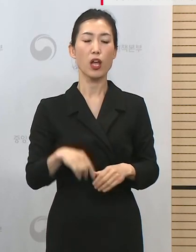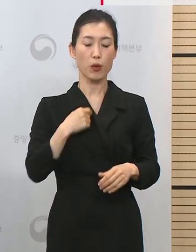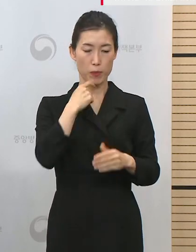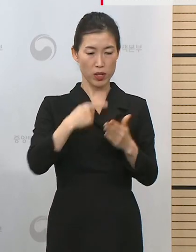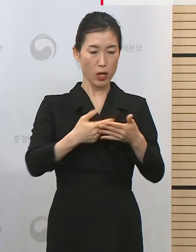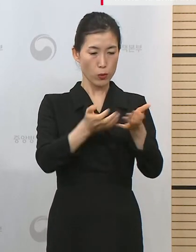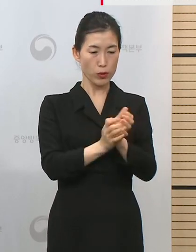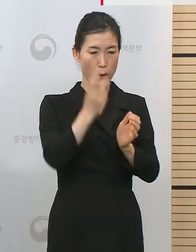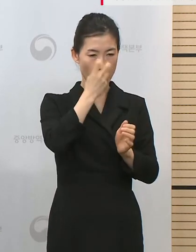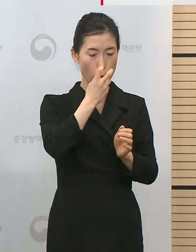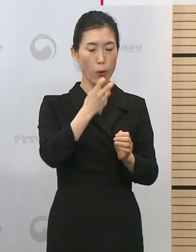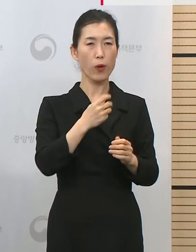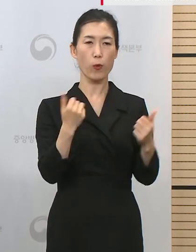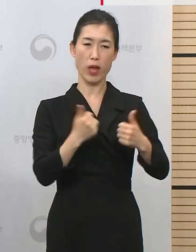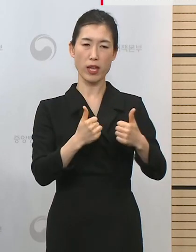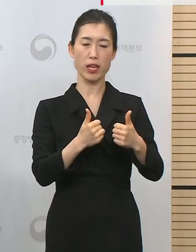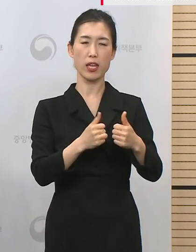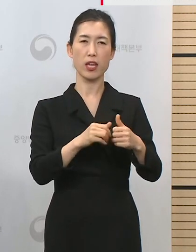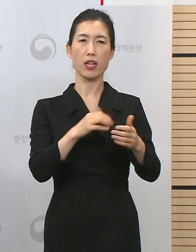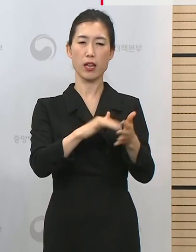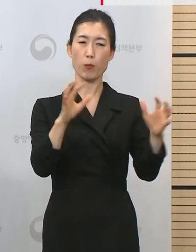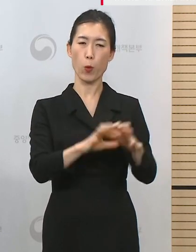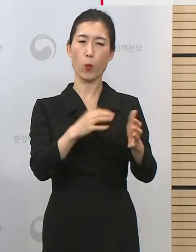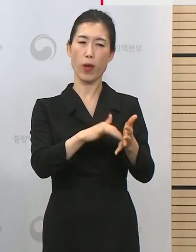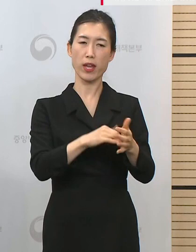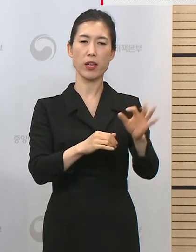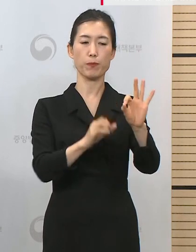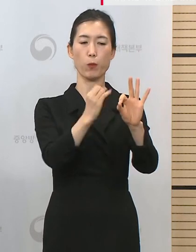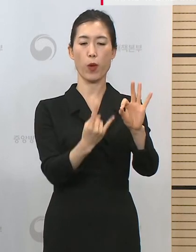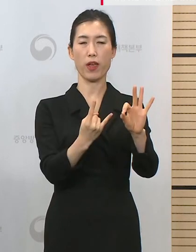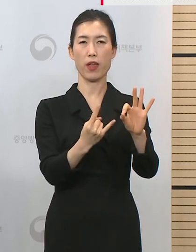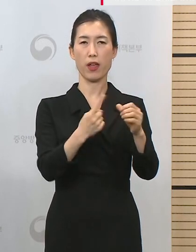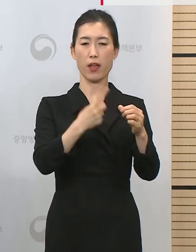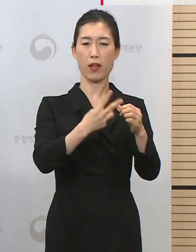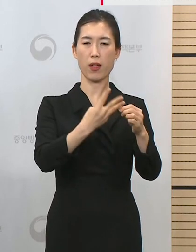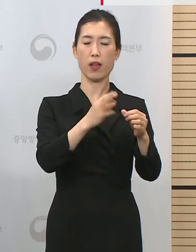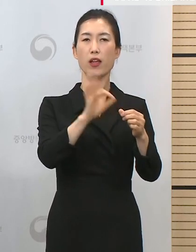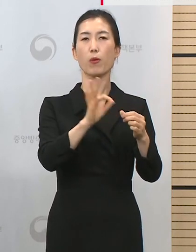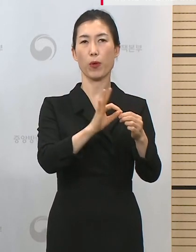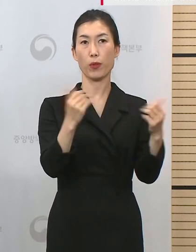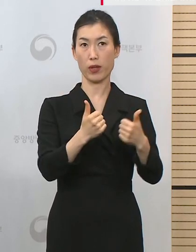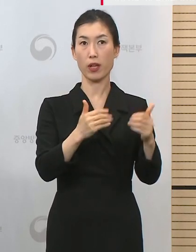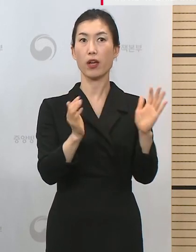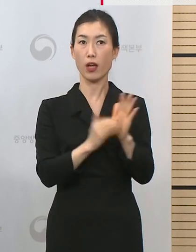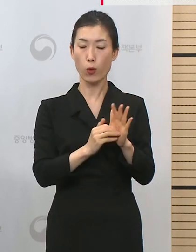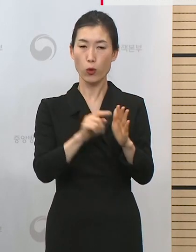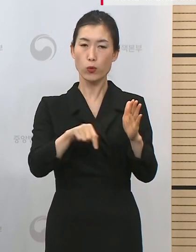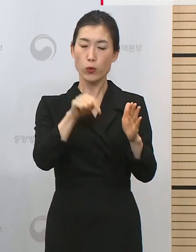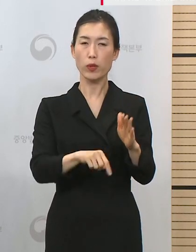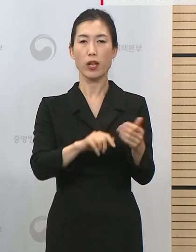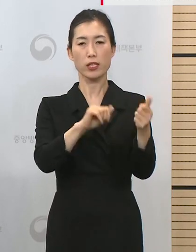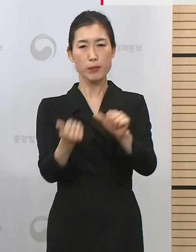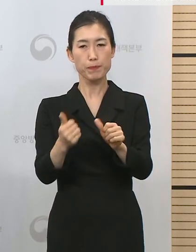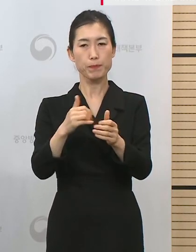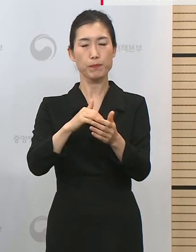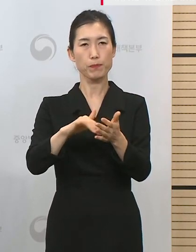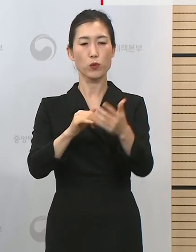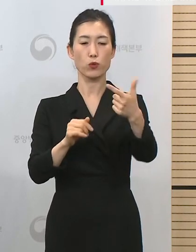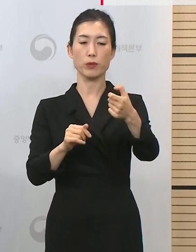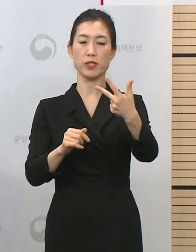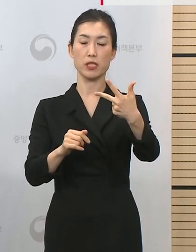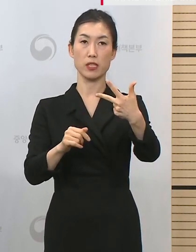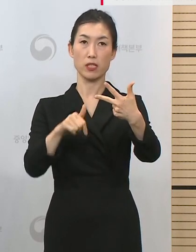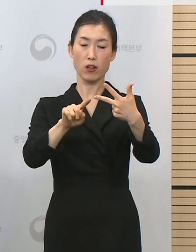details. The committee meeting has been carried out for 10 sessions so far. And among them, as for